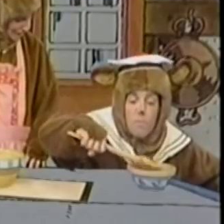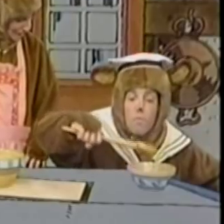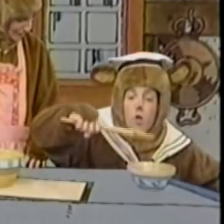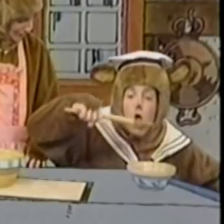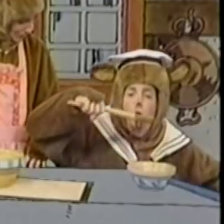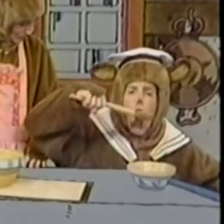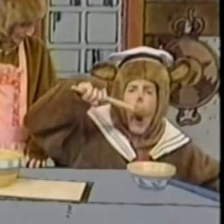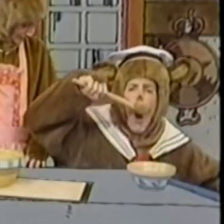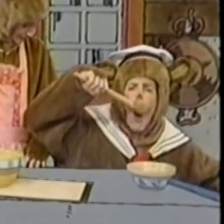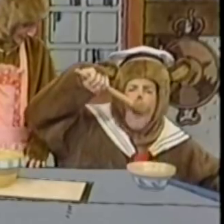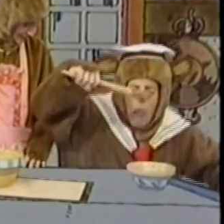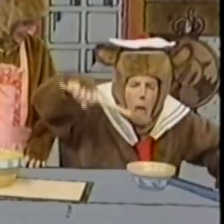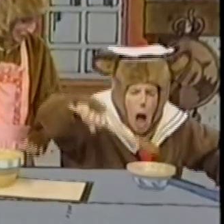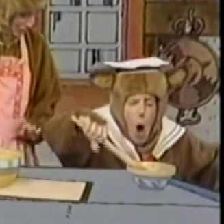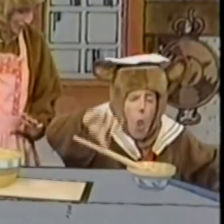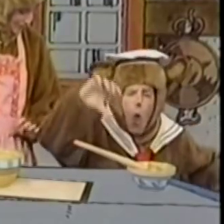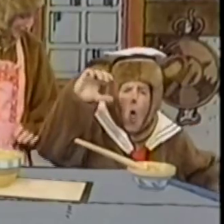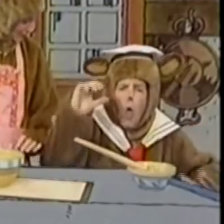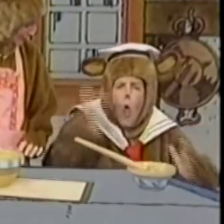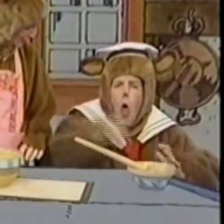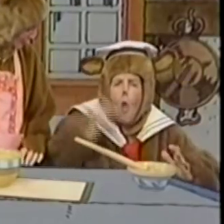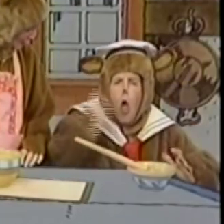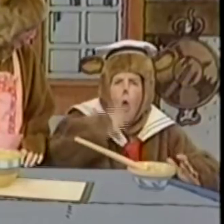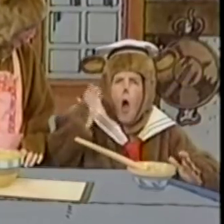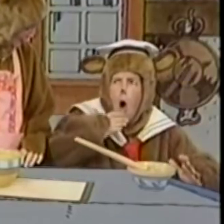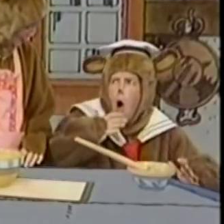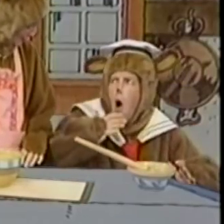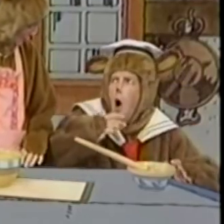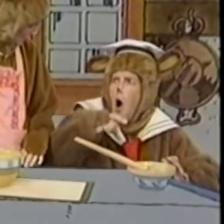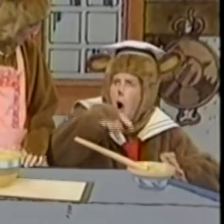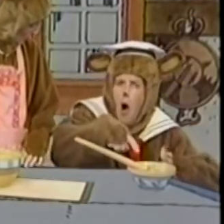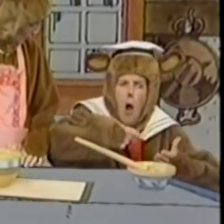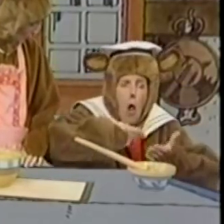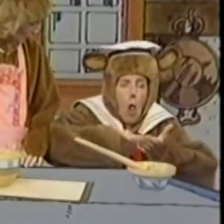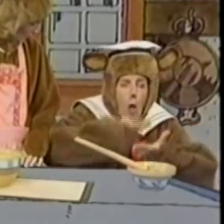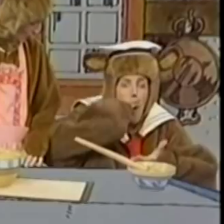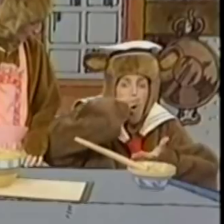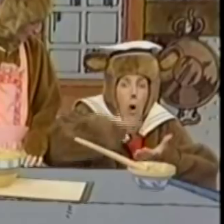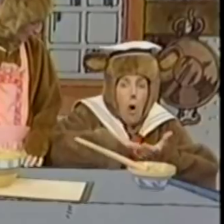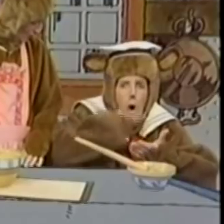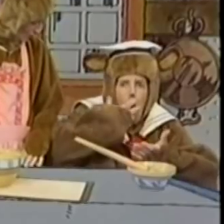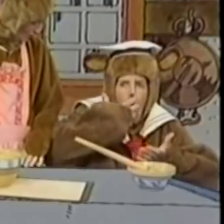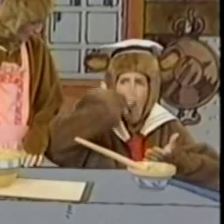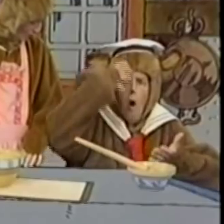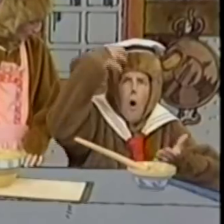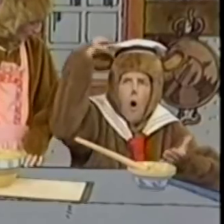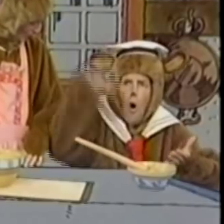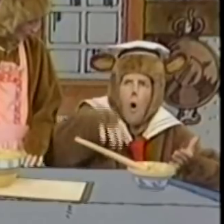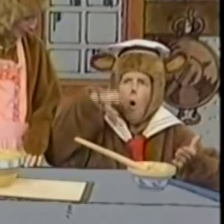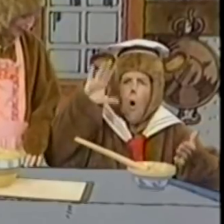Baby bear said, My porridge is too hot!